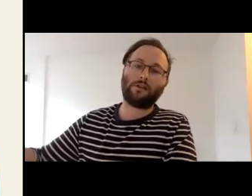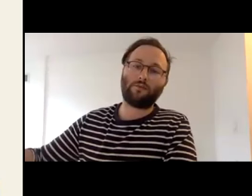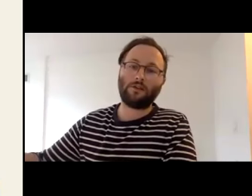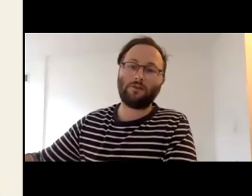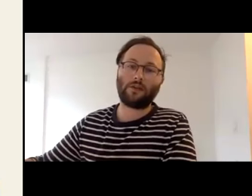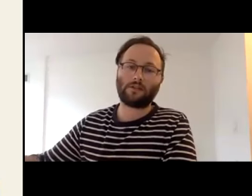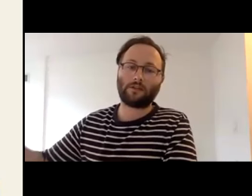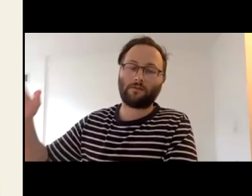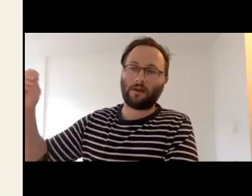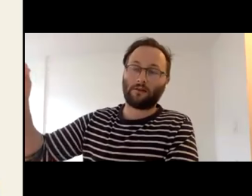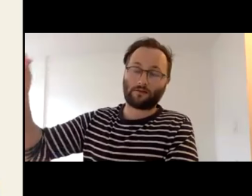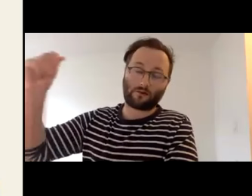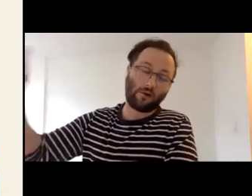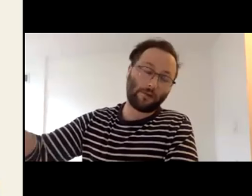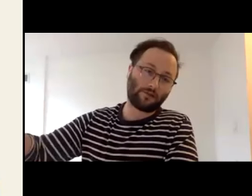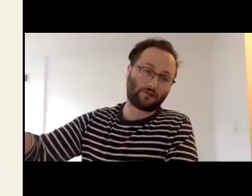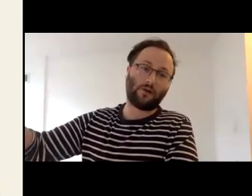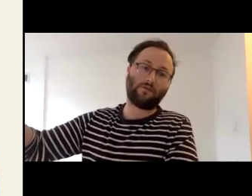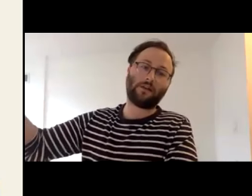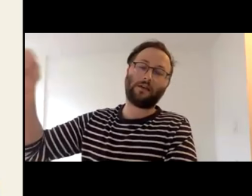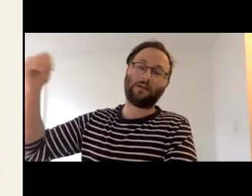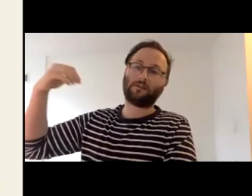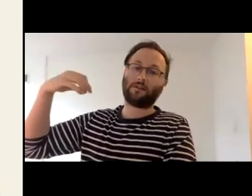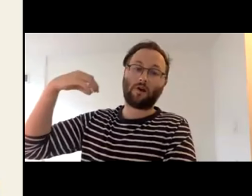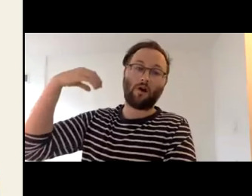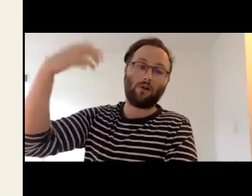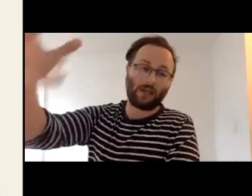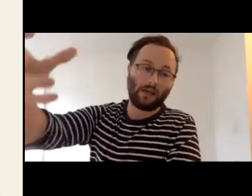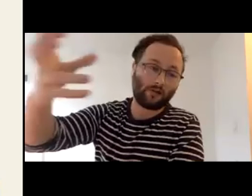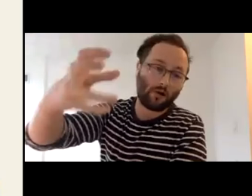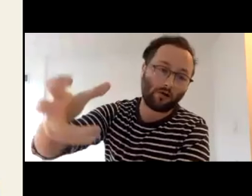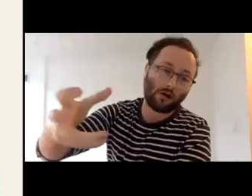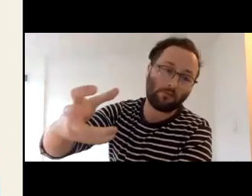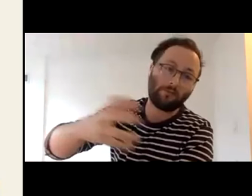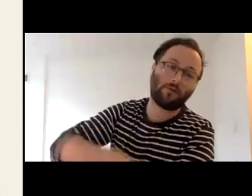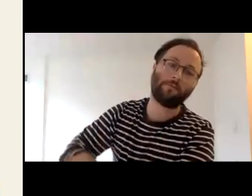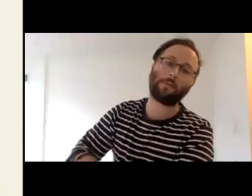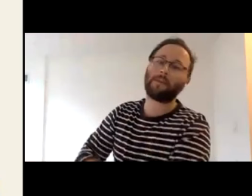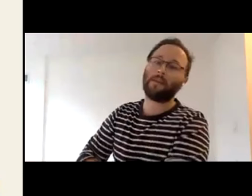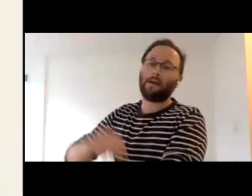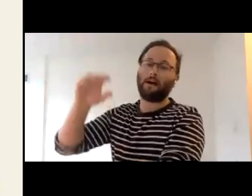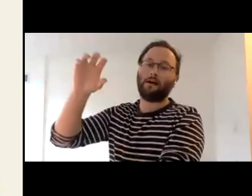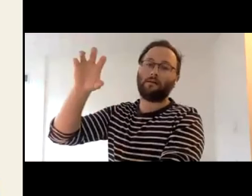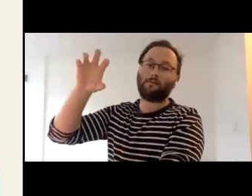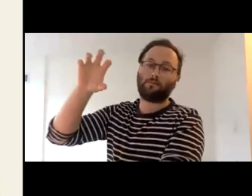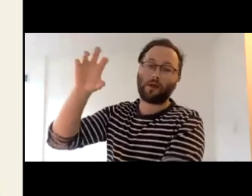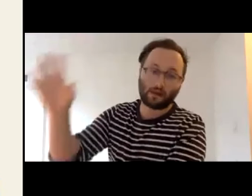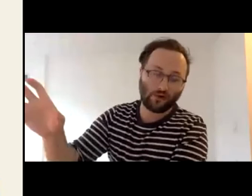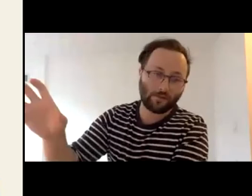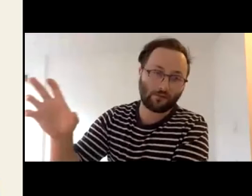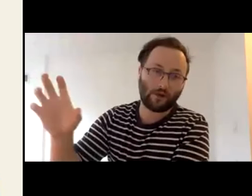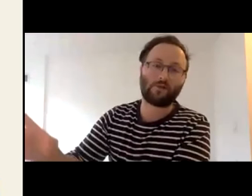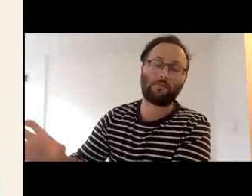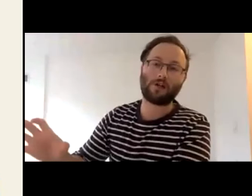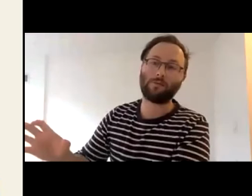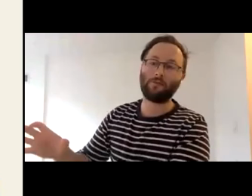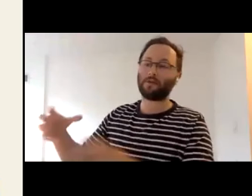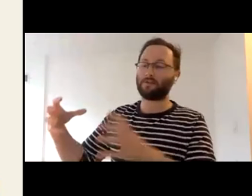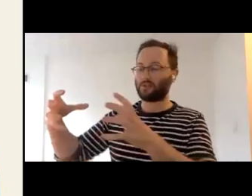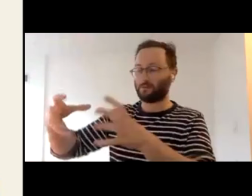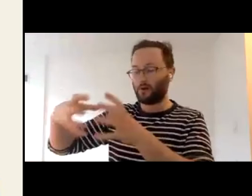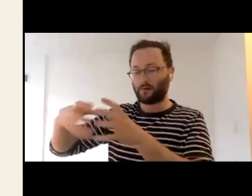ways that we can do this for combat social loafing is the call in or call on people, breakout groups whenever